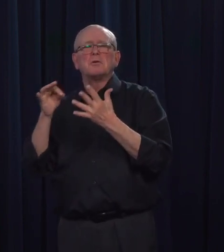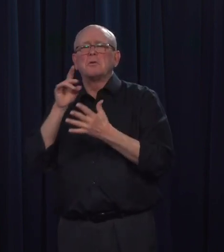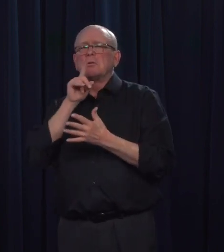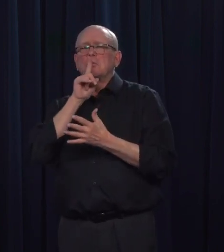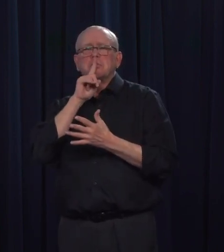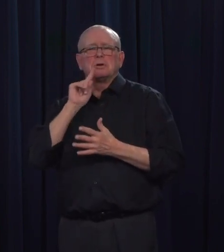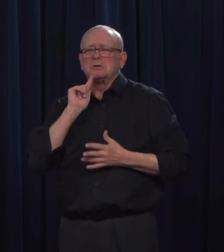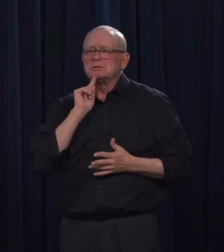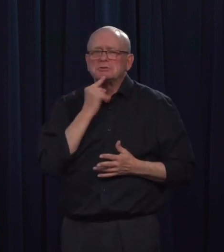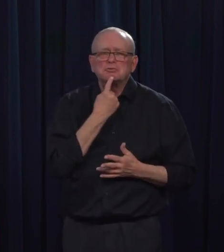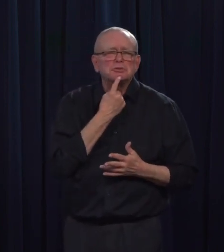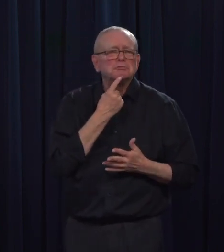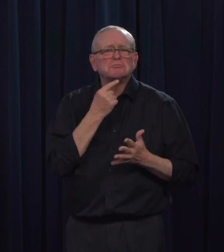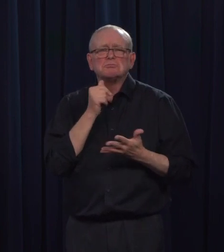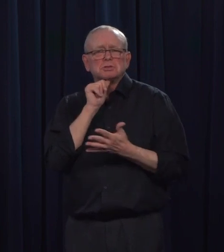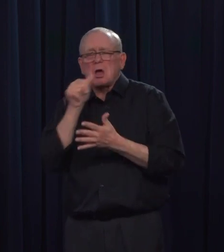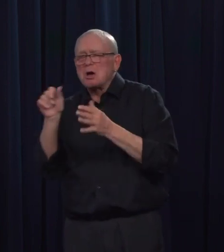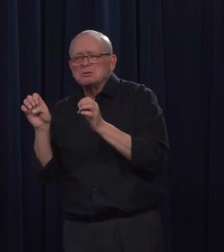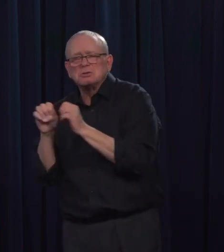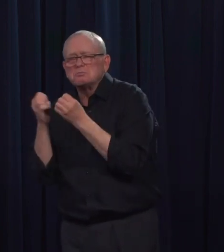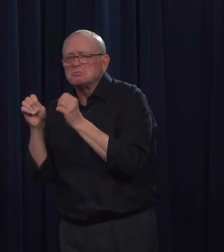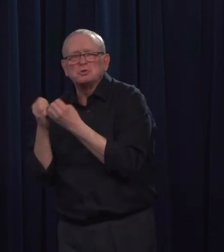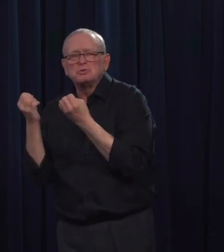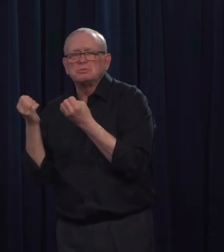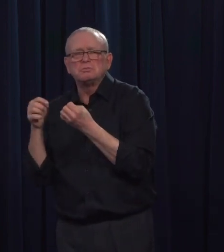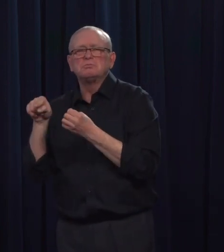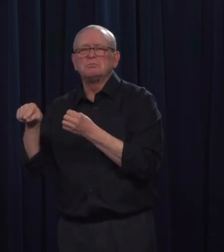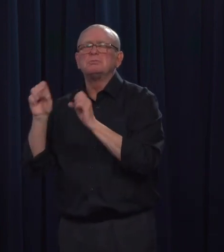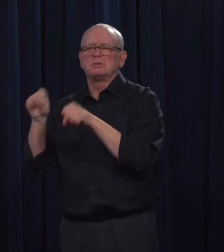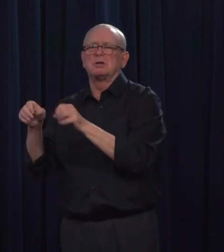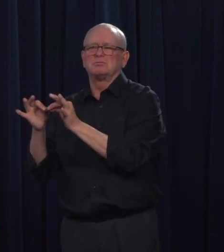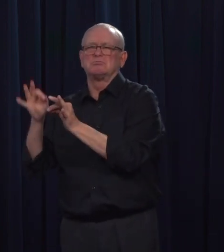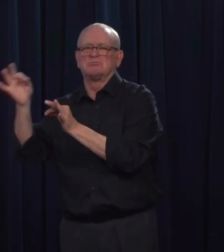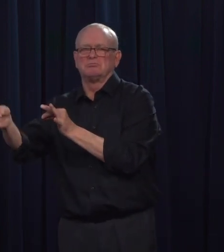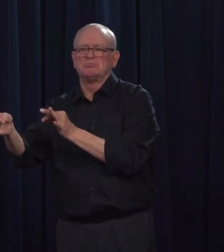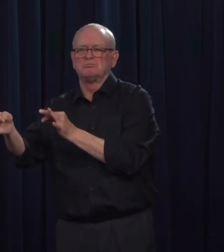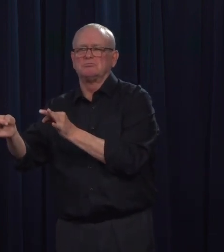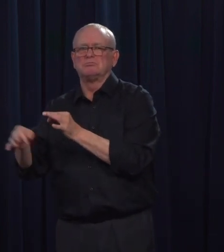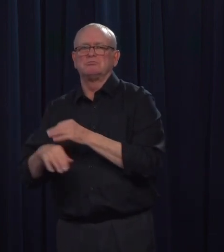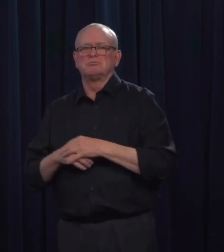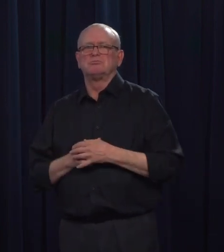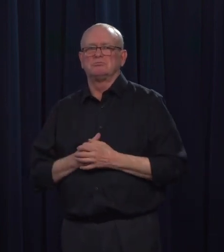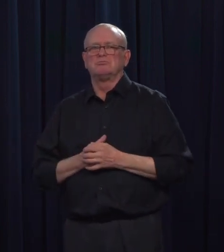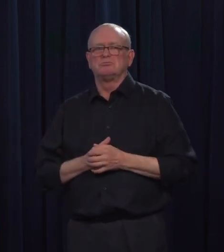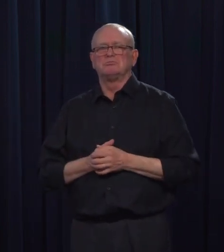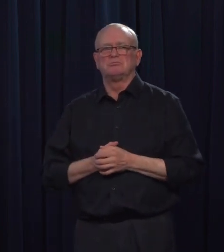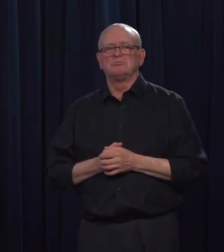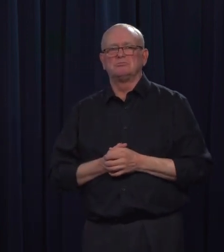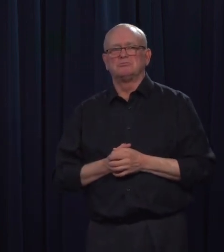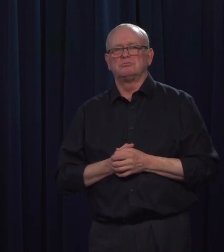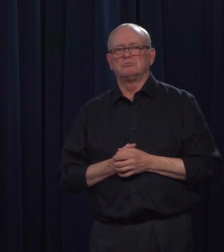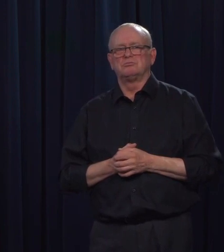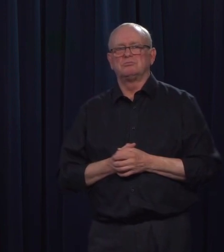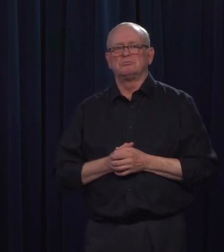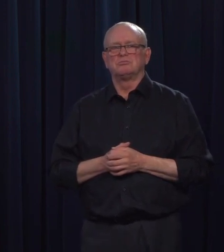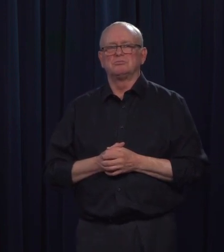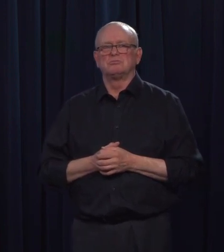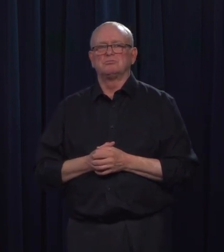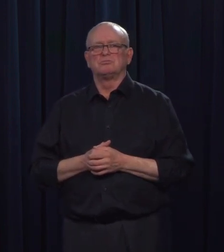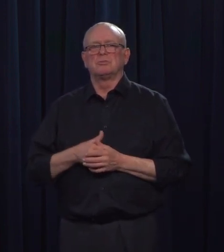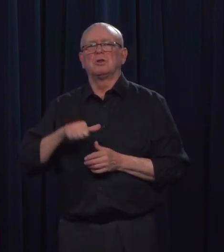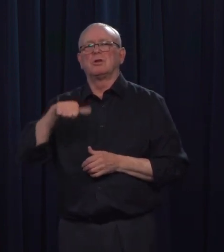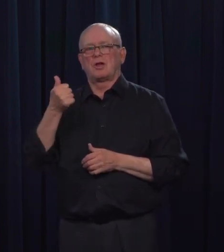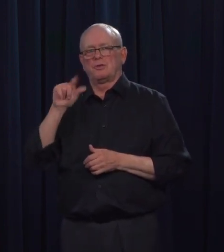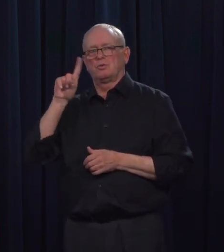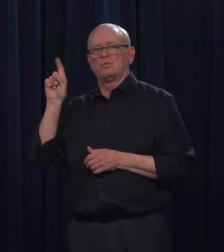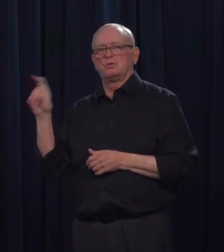Excuse me, next question is Michael King with Global News. Go ahead, Michael. Again, for Dr. Jaffe, we've got reports that the former Children's Hospital, I